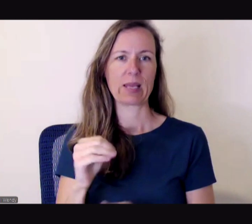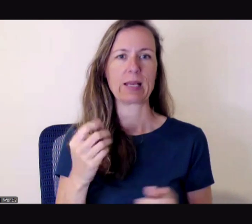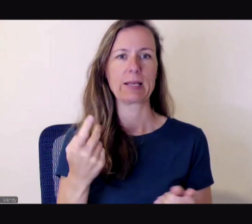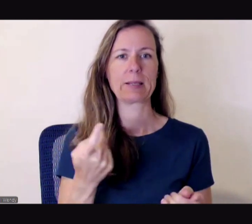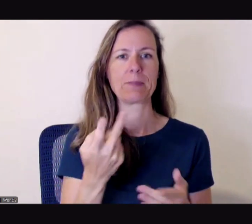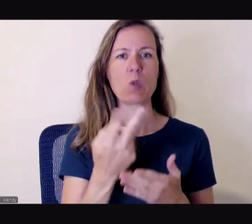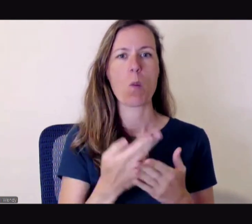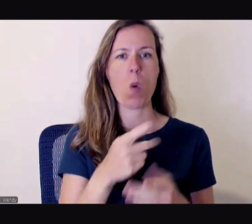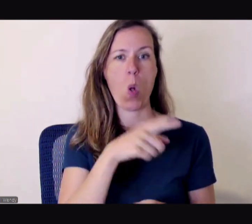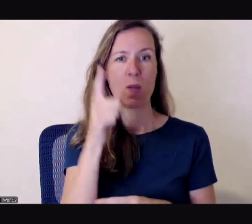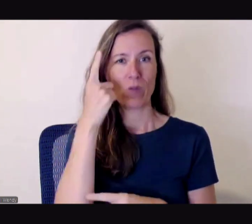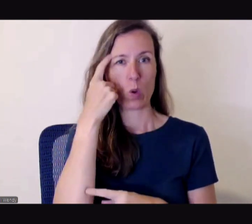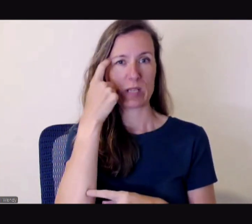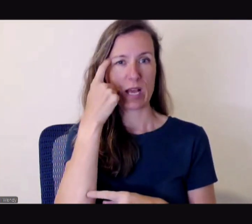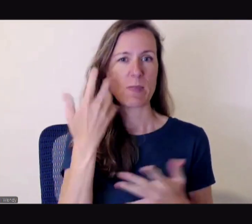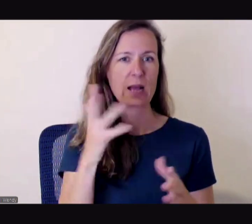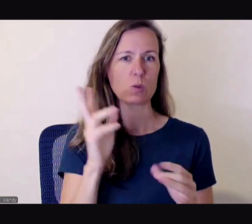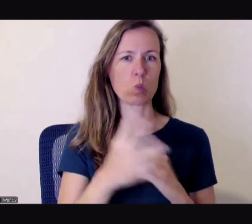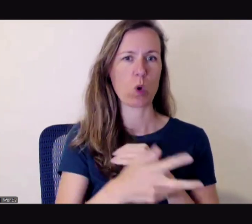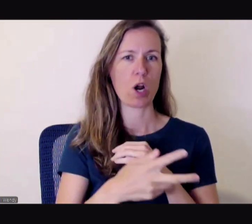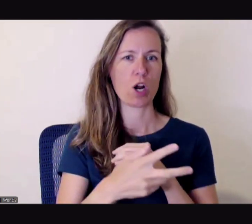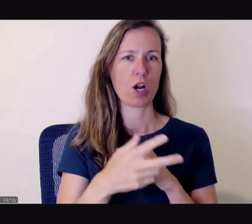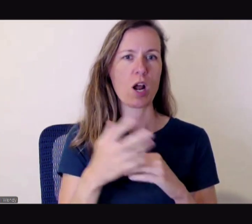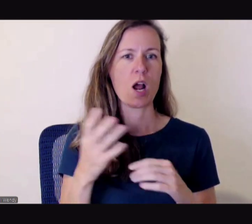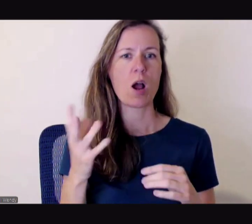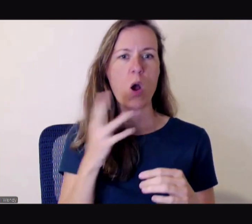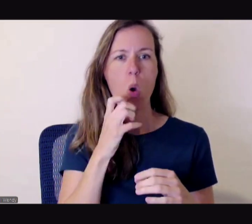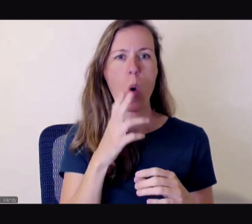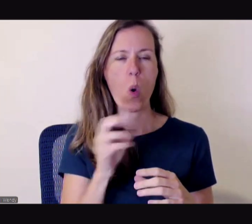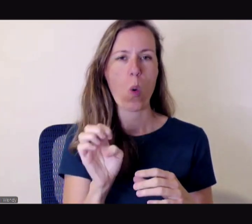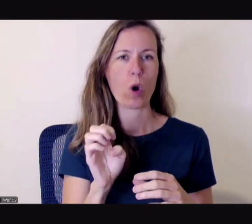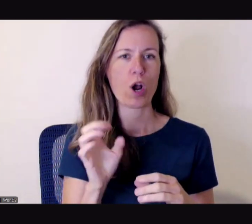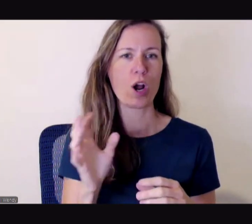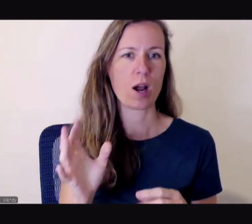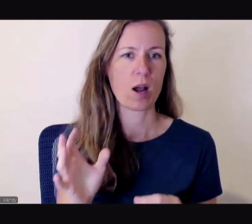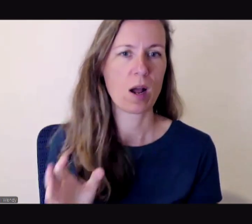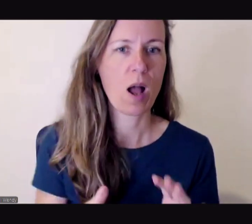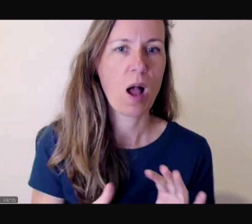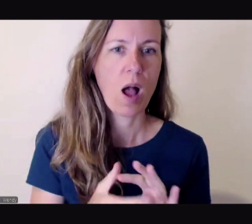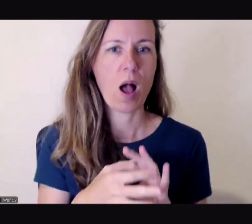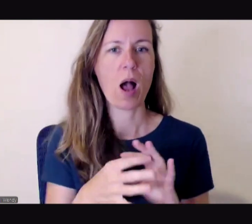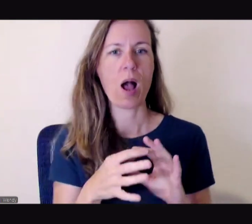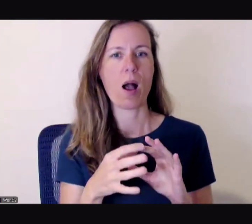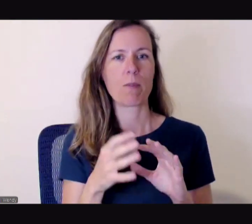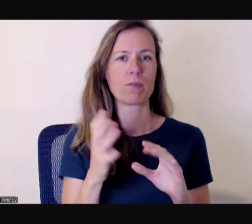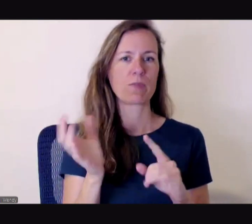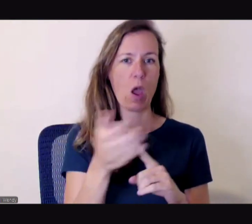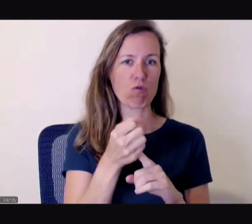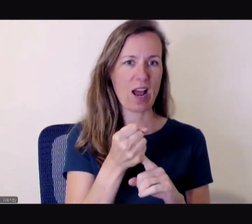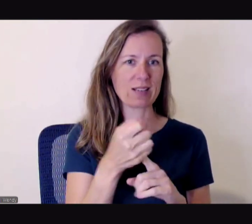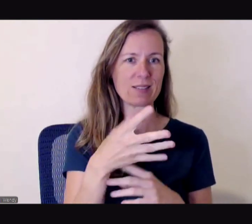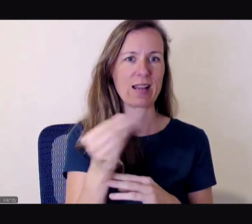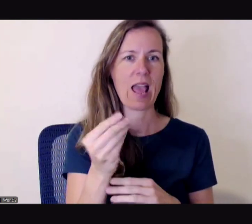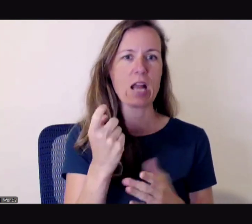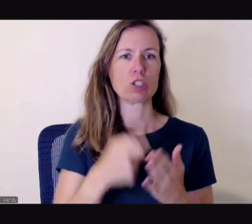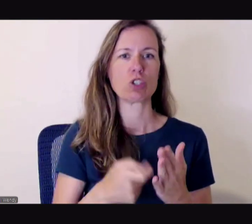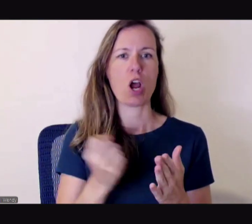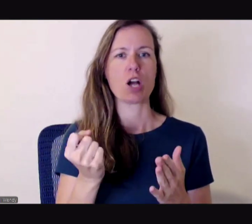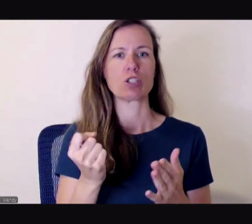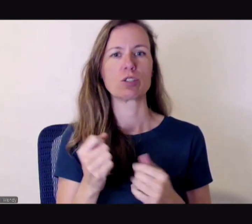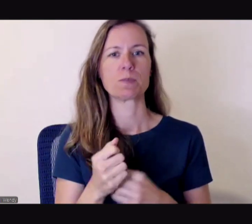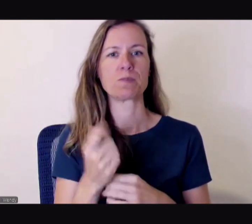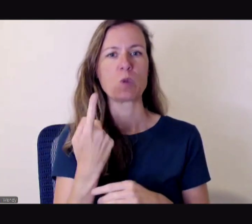Road in which a mentally ill, highly intoxicated individual approached one of our